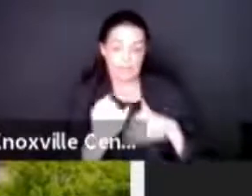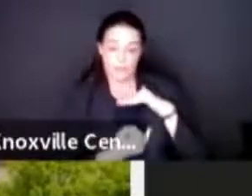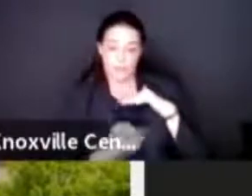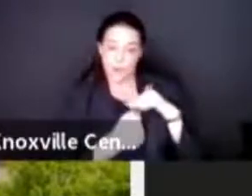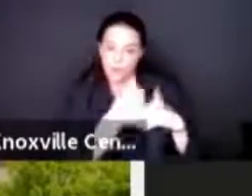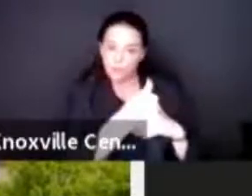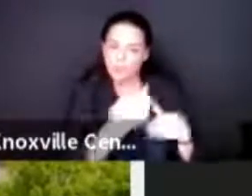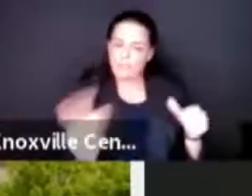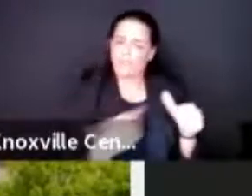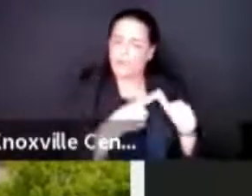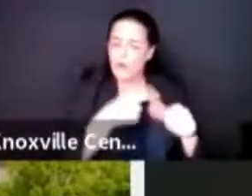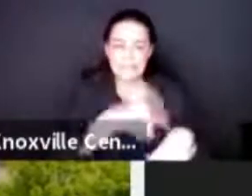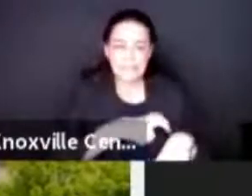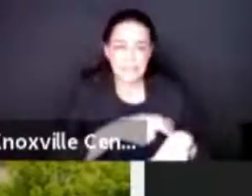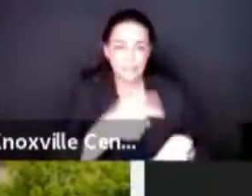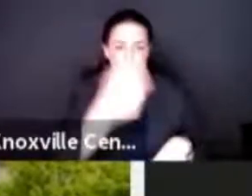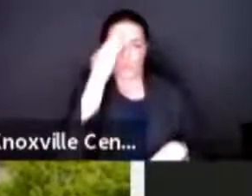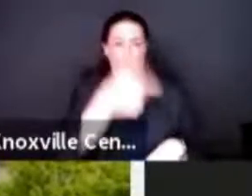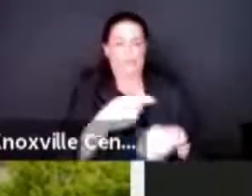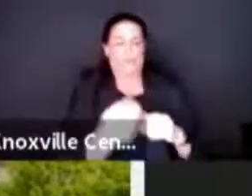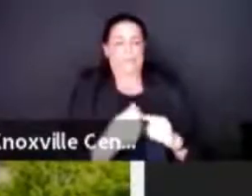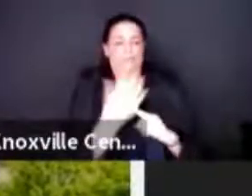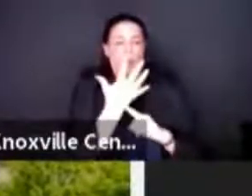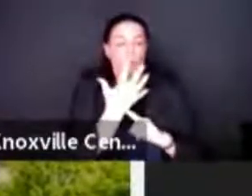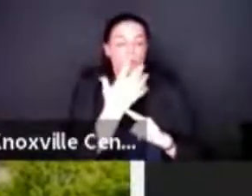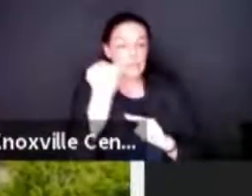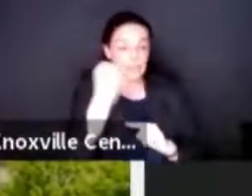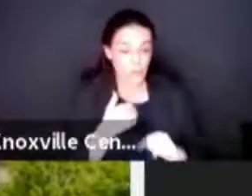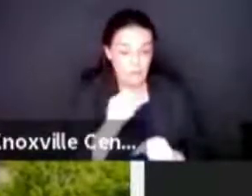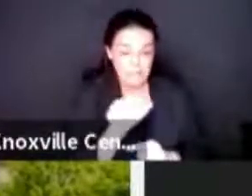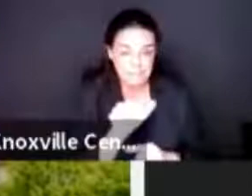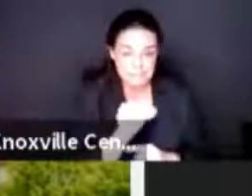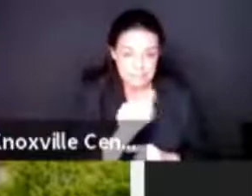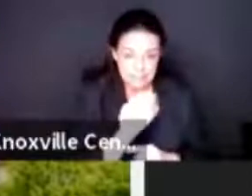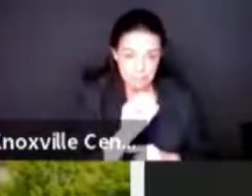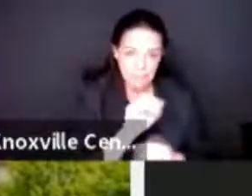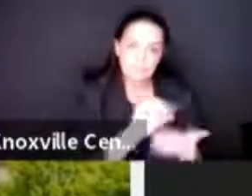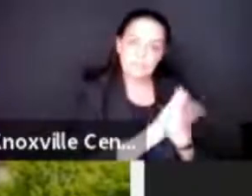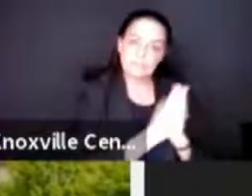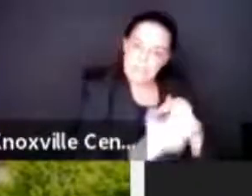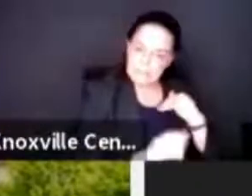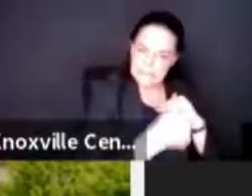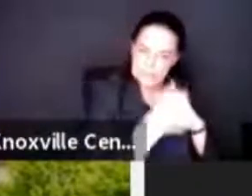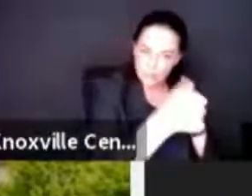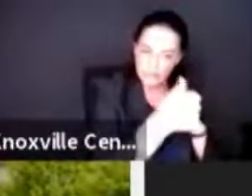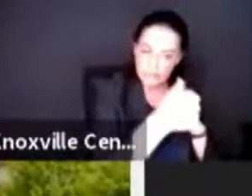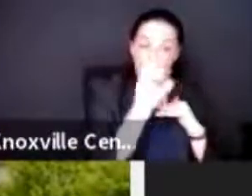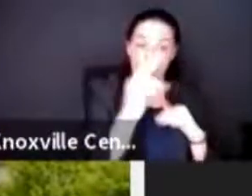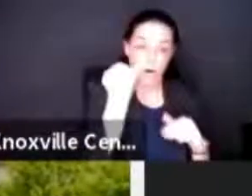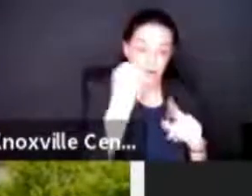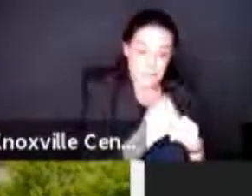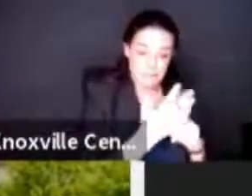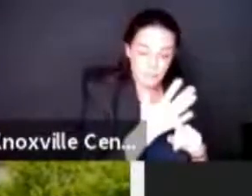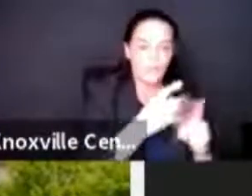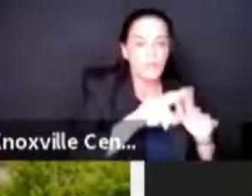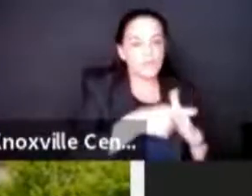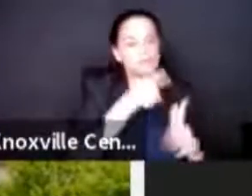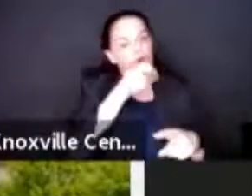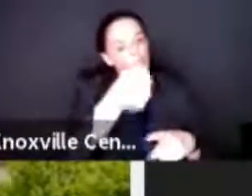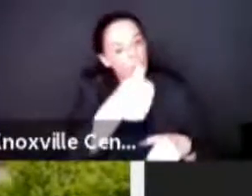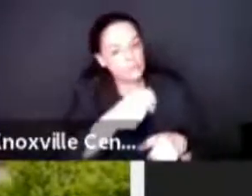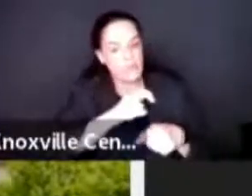sign of exposure. Isolate yourself if you have symptoms or if you've been exposed, and start calling your close contacts to make them